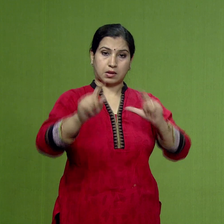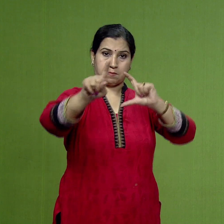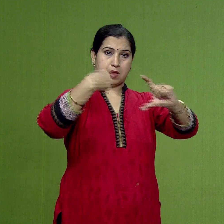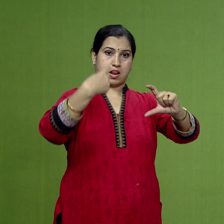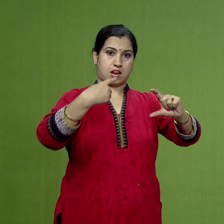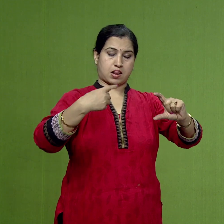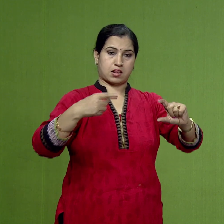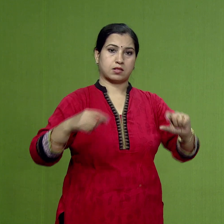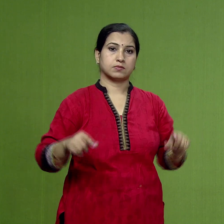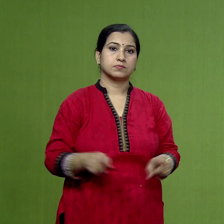at